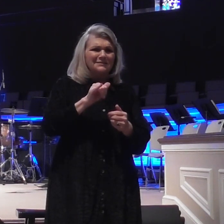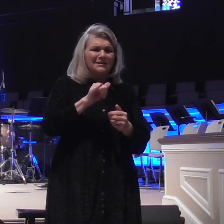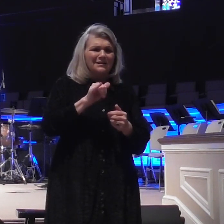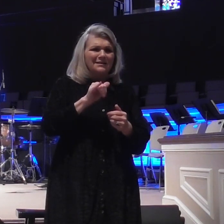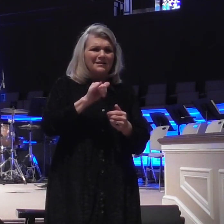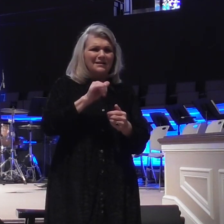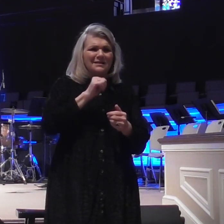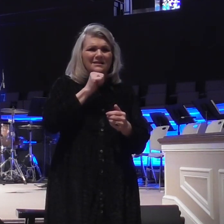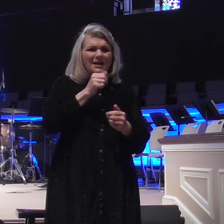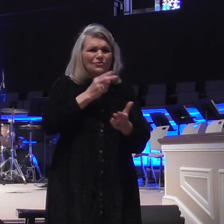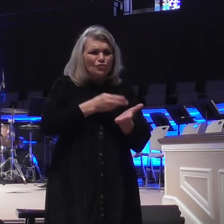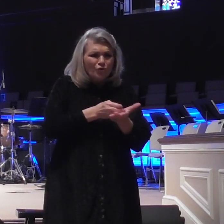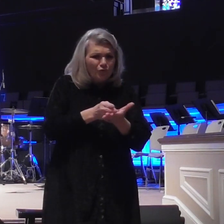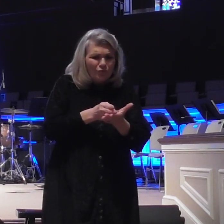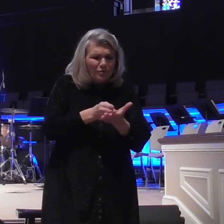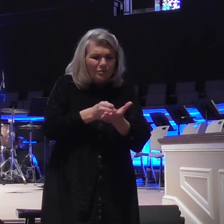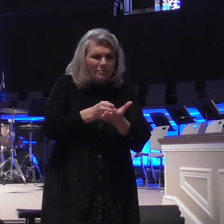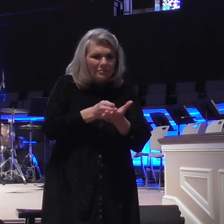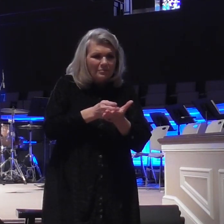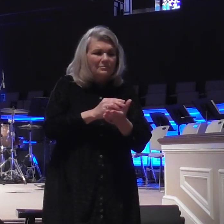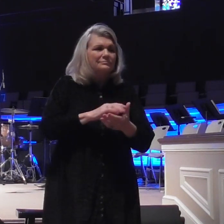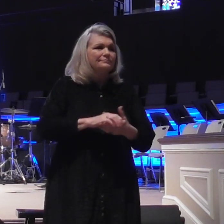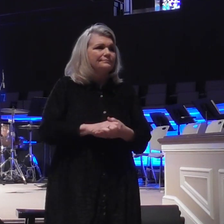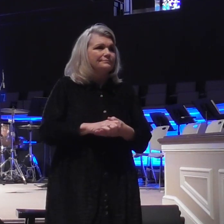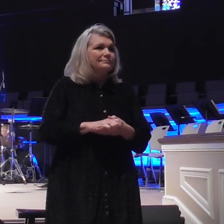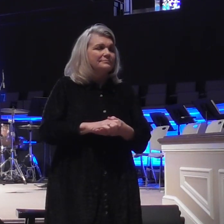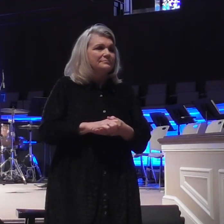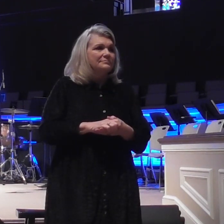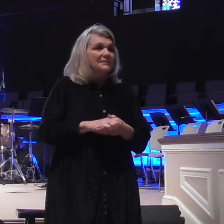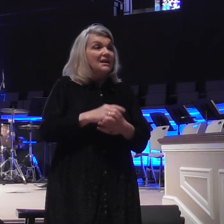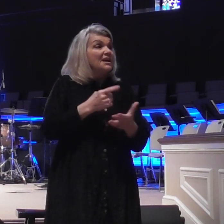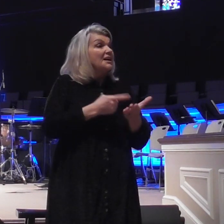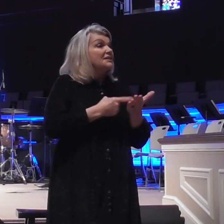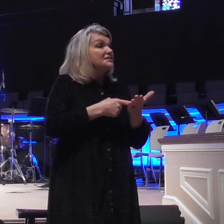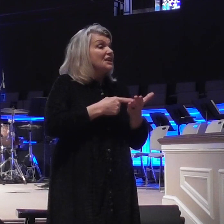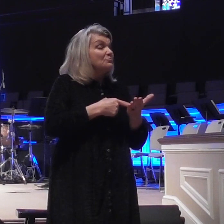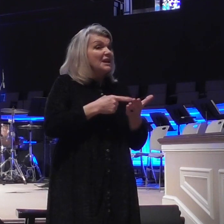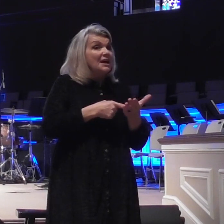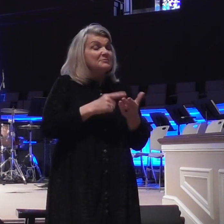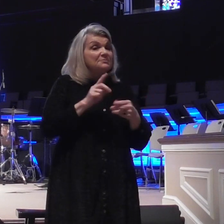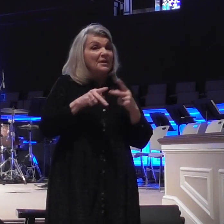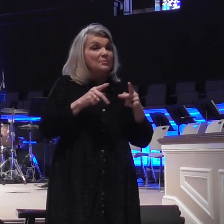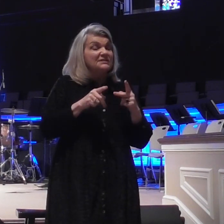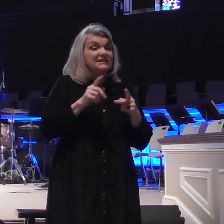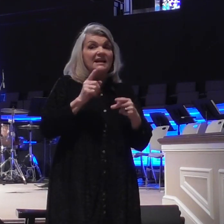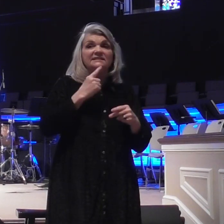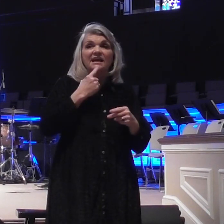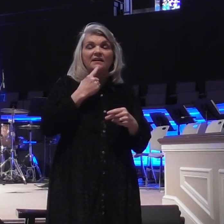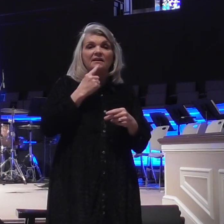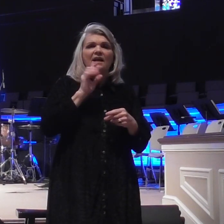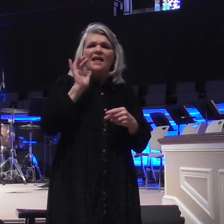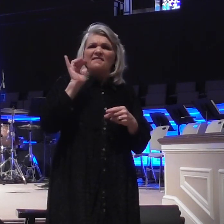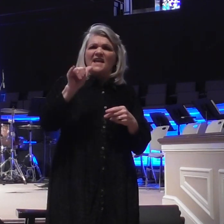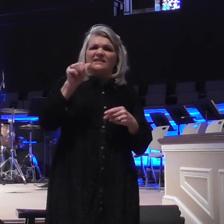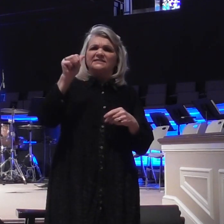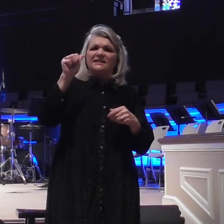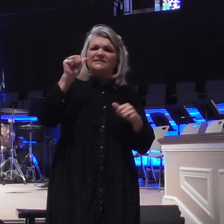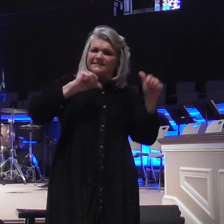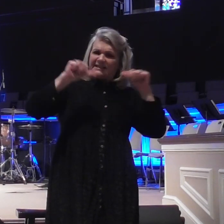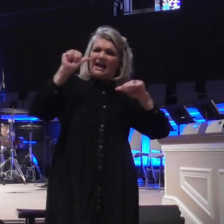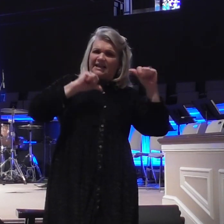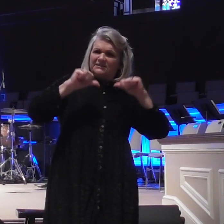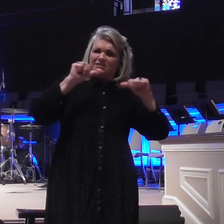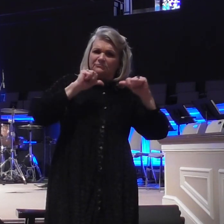expressive individualism? It's often sold to us as science. This is just where the science has gone. This is just what's true. You need to get